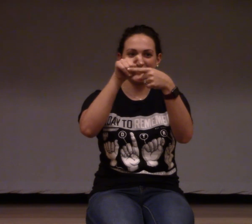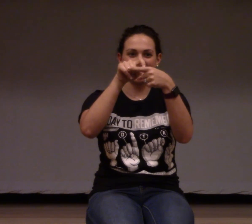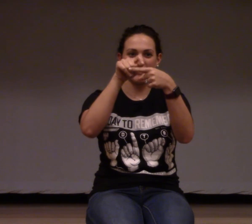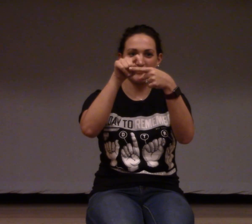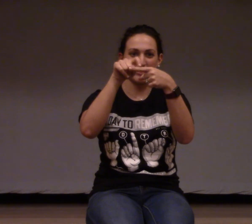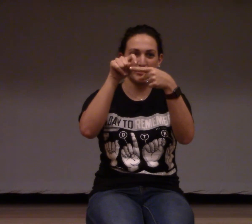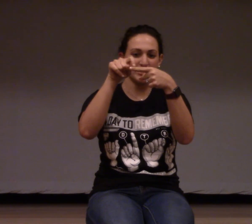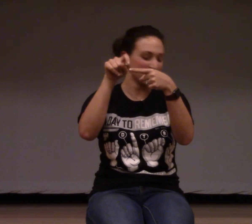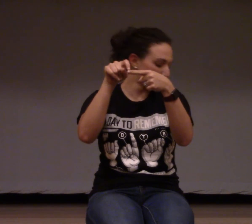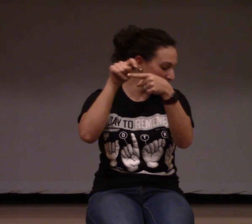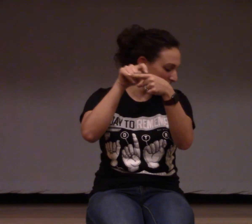Yep, like peas in a pod.